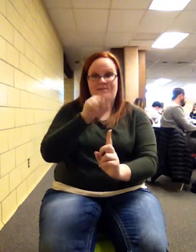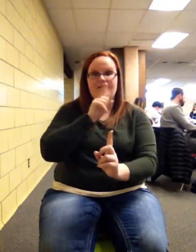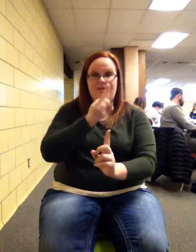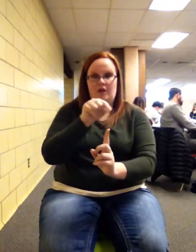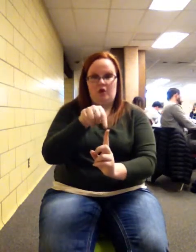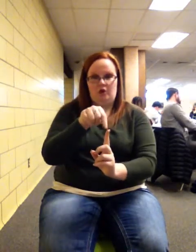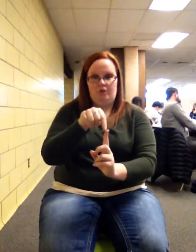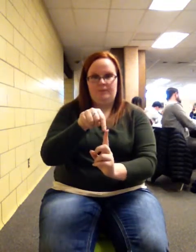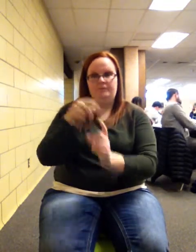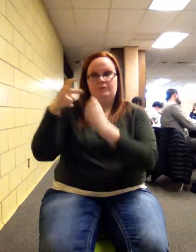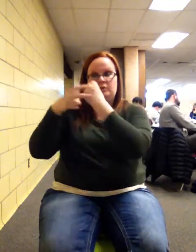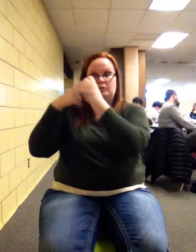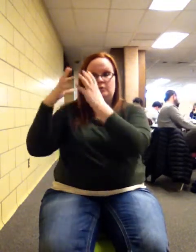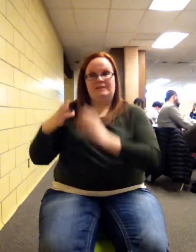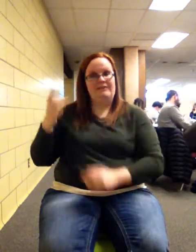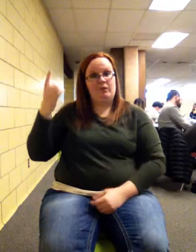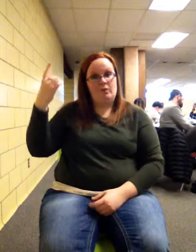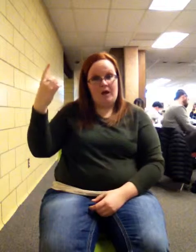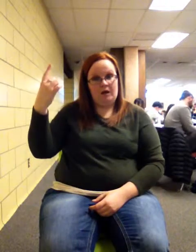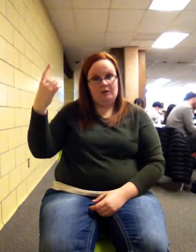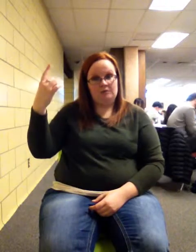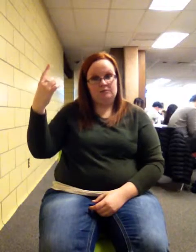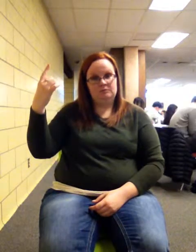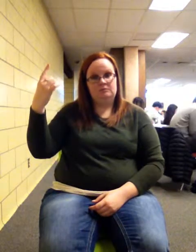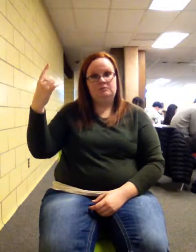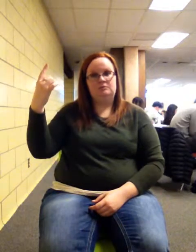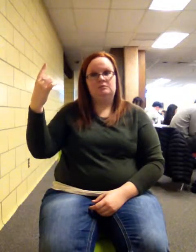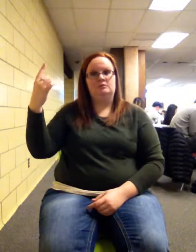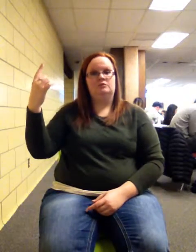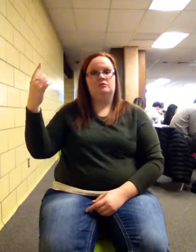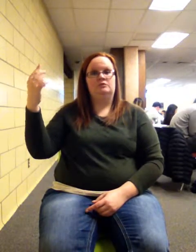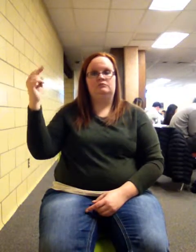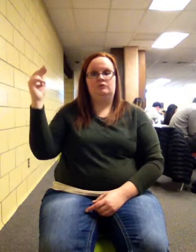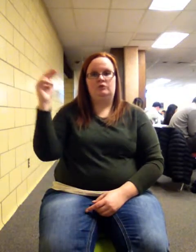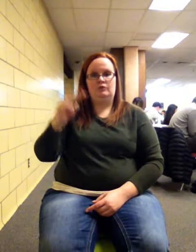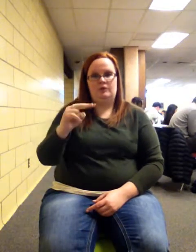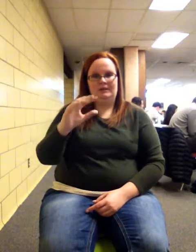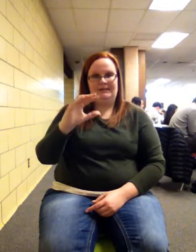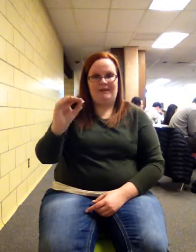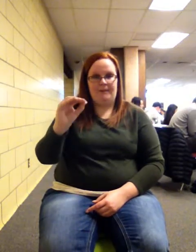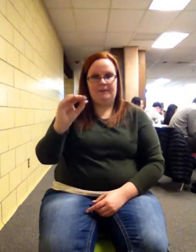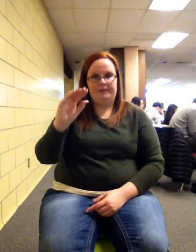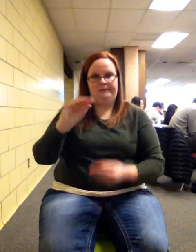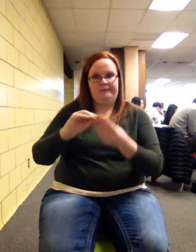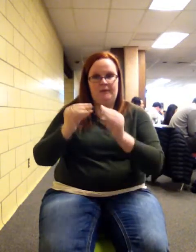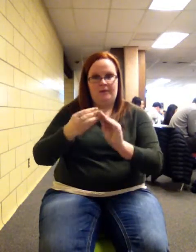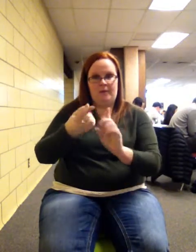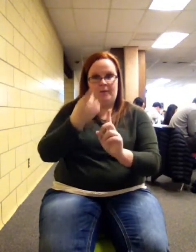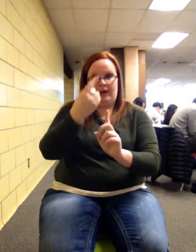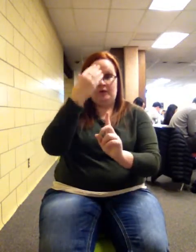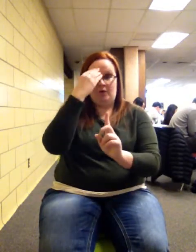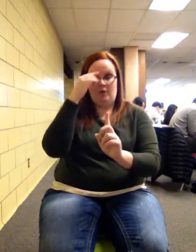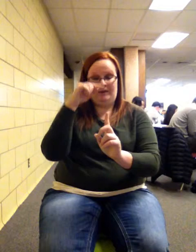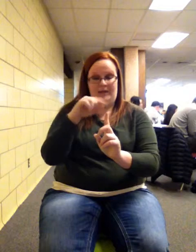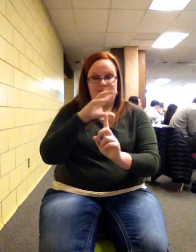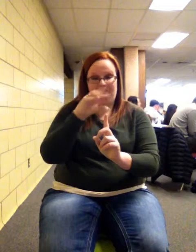number one went up and looked at company number one, knowing that that was part of a mutual fund that they participated in, saver number